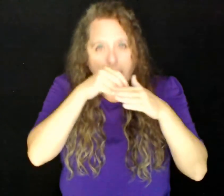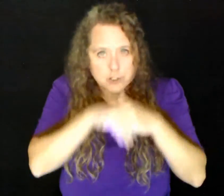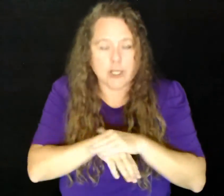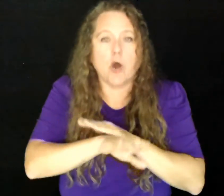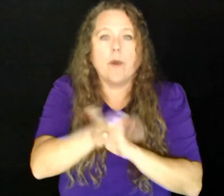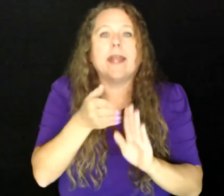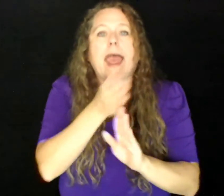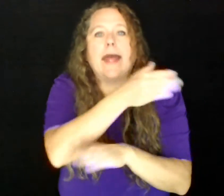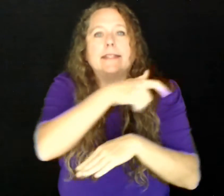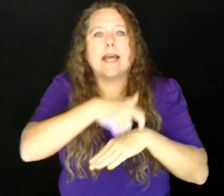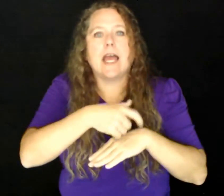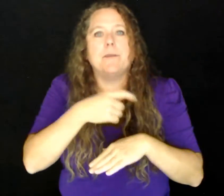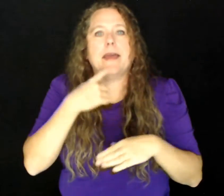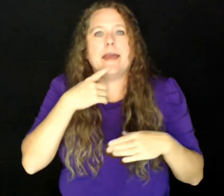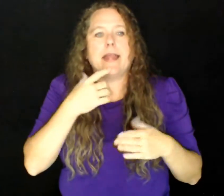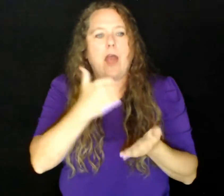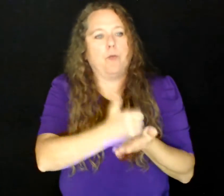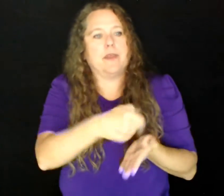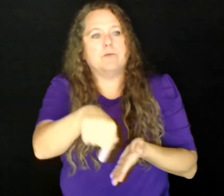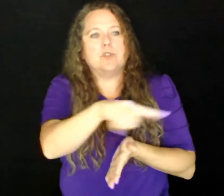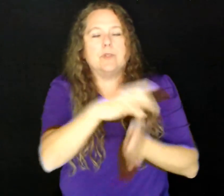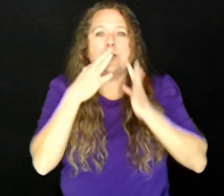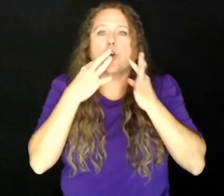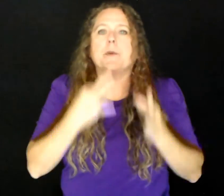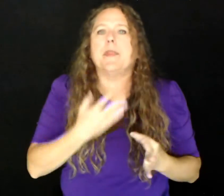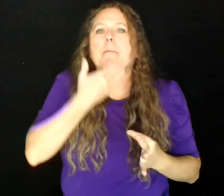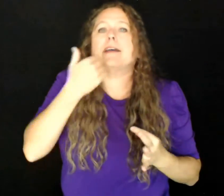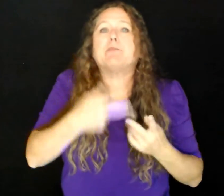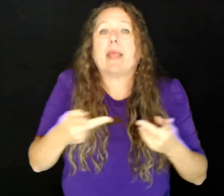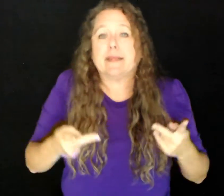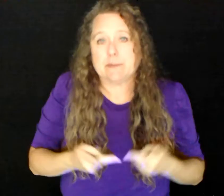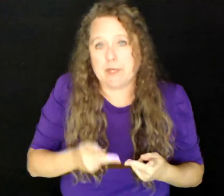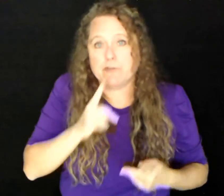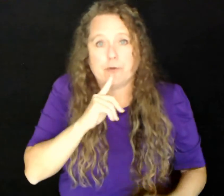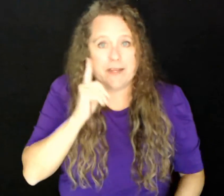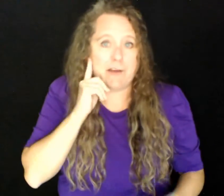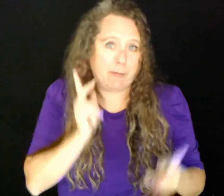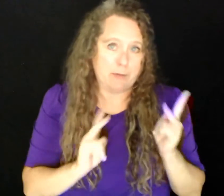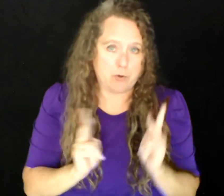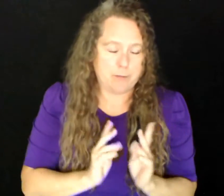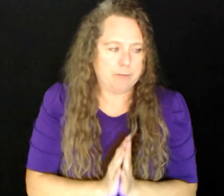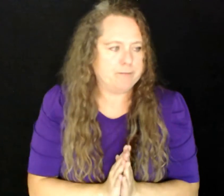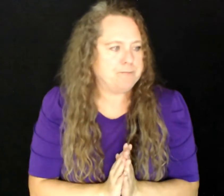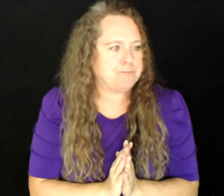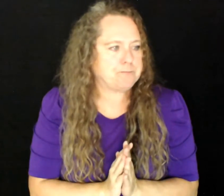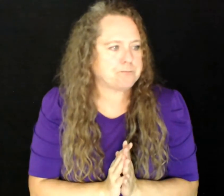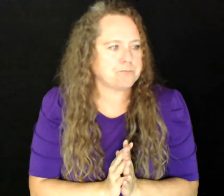actually go in ahead of time and help them to determine the best placement for the deaf people.